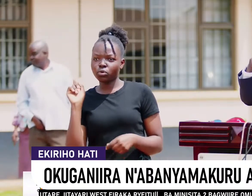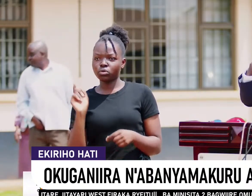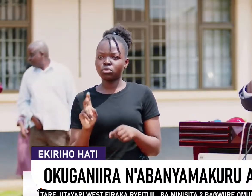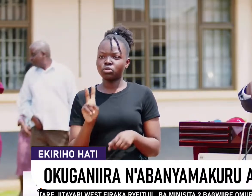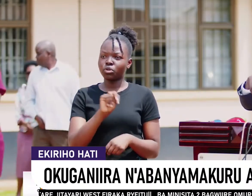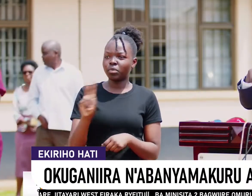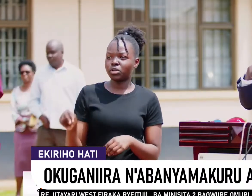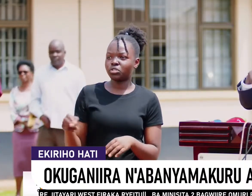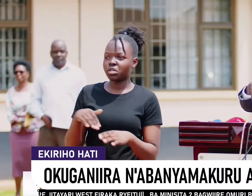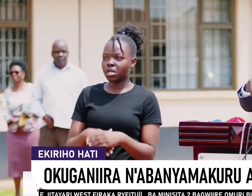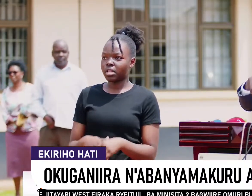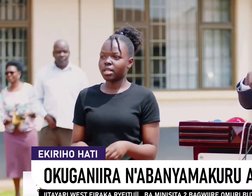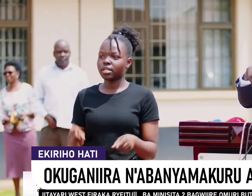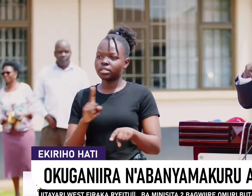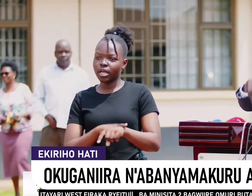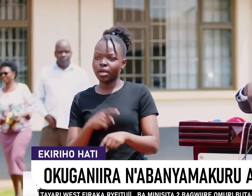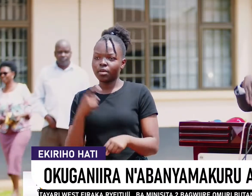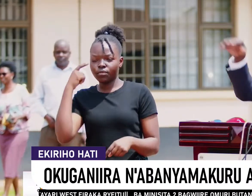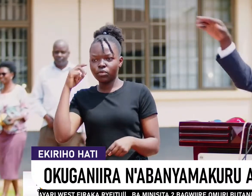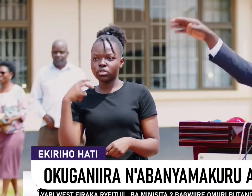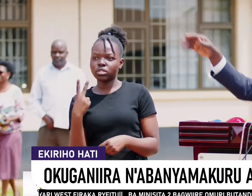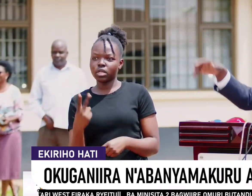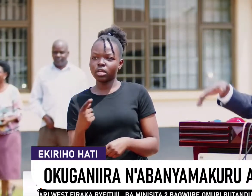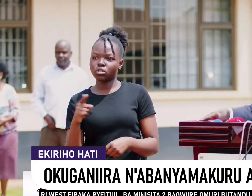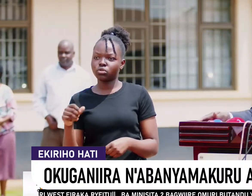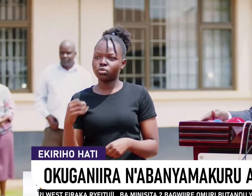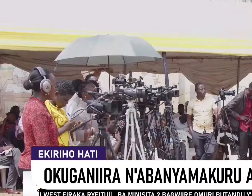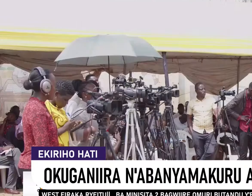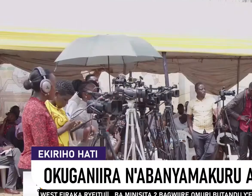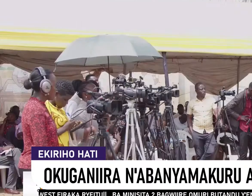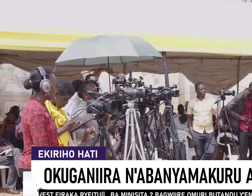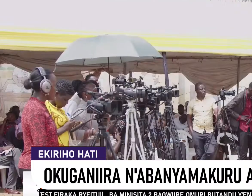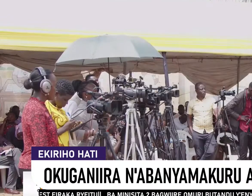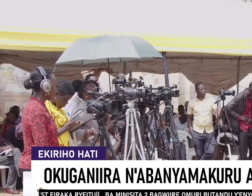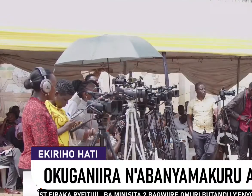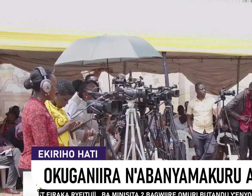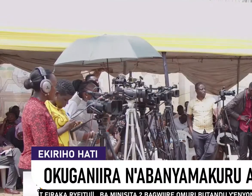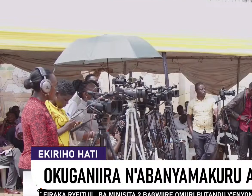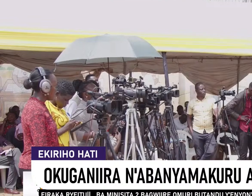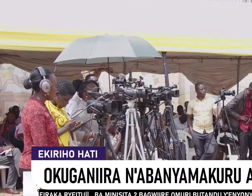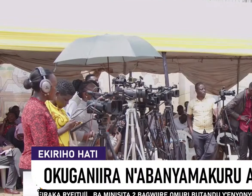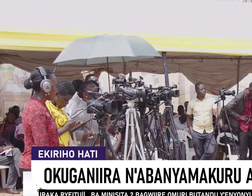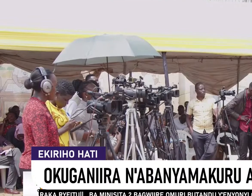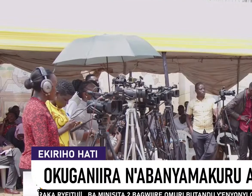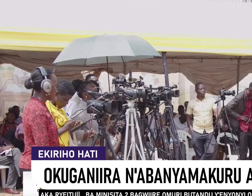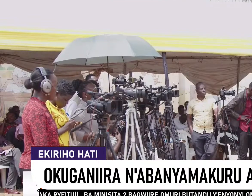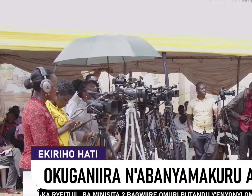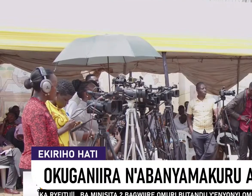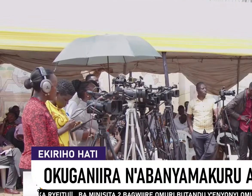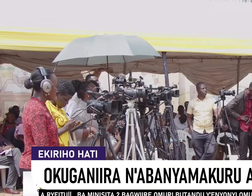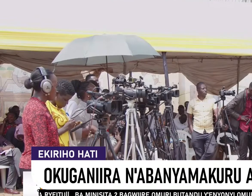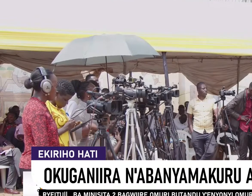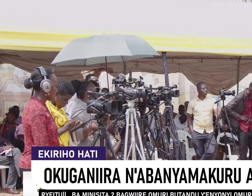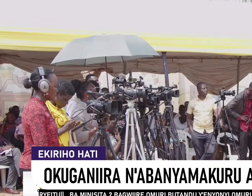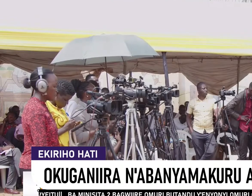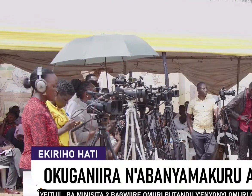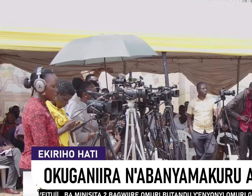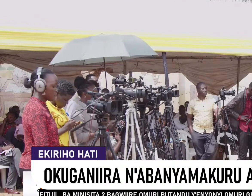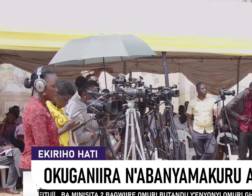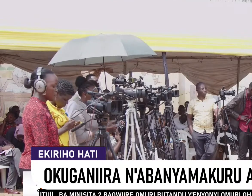of 2nd or 3rd September to 12th September. So we felt we should make it a little bit